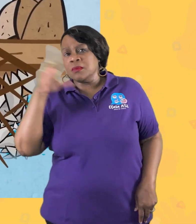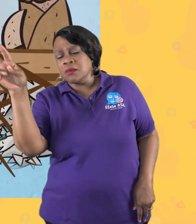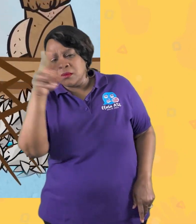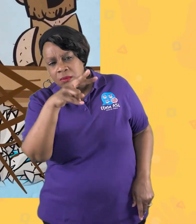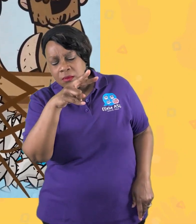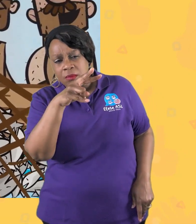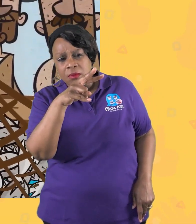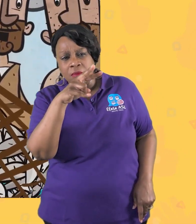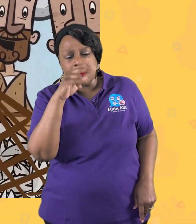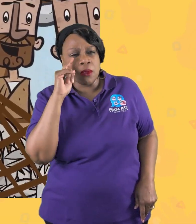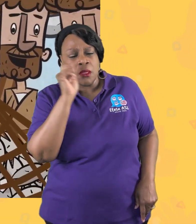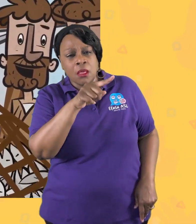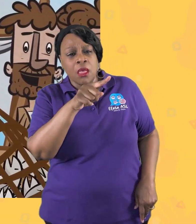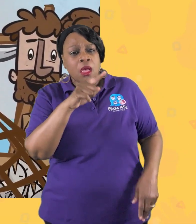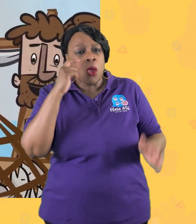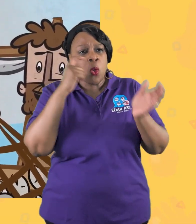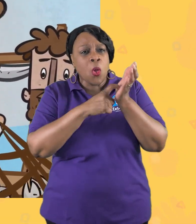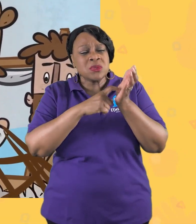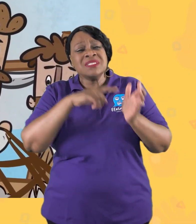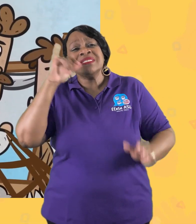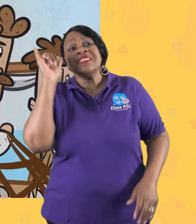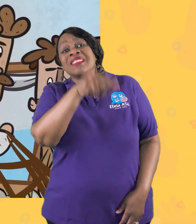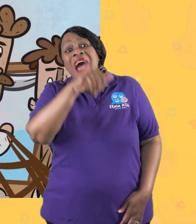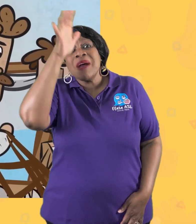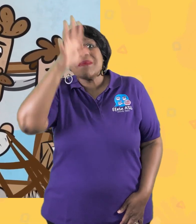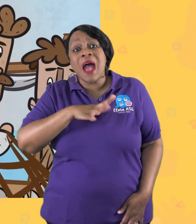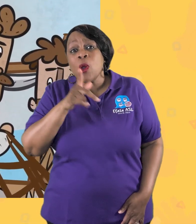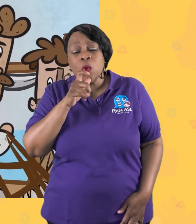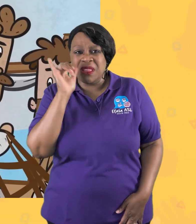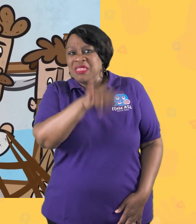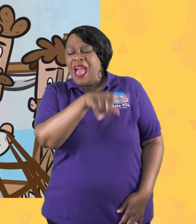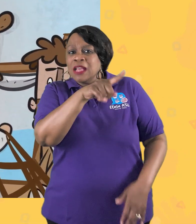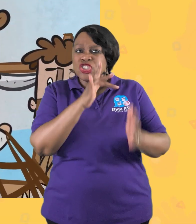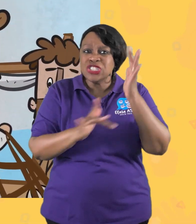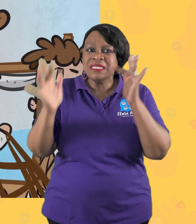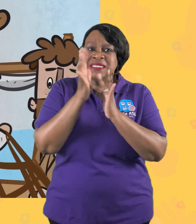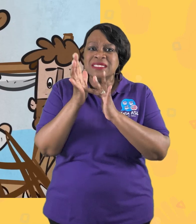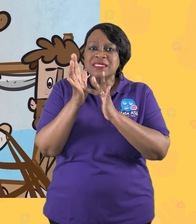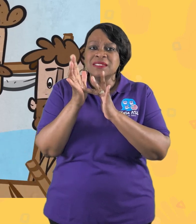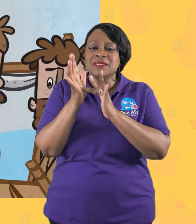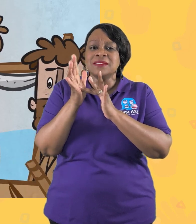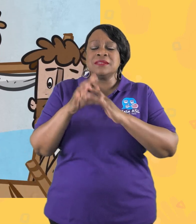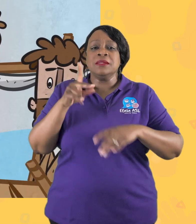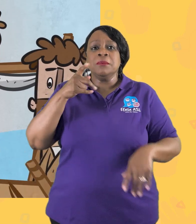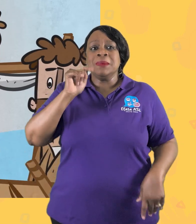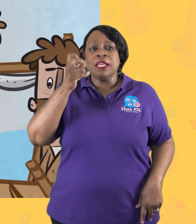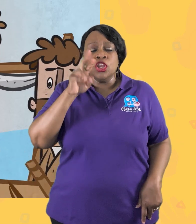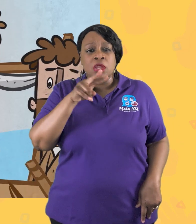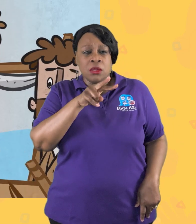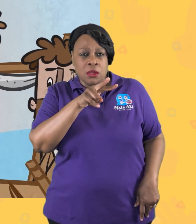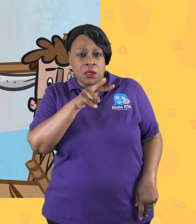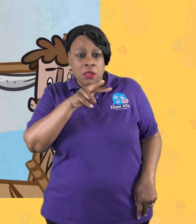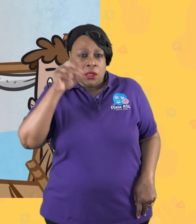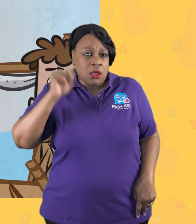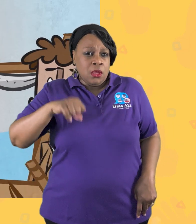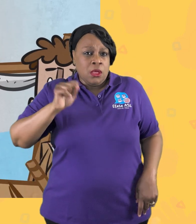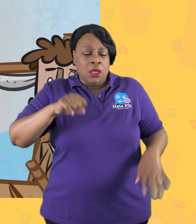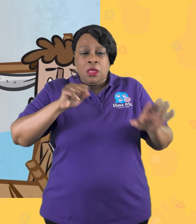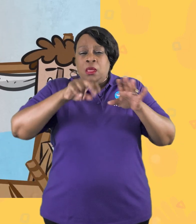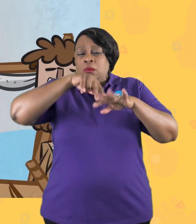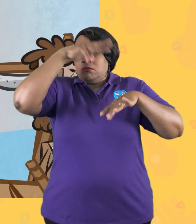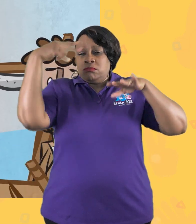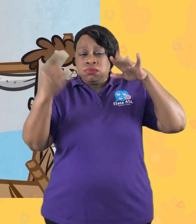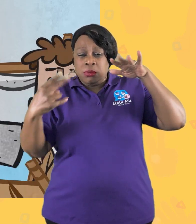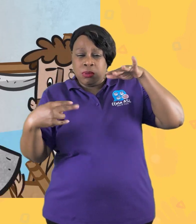were so many fish in it. Then one of the men on the boat said to Peter, "It's Jesus." When Peter heard that it